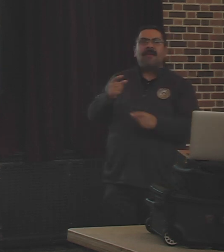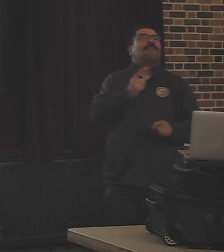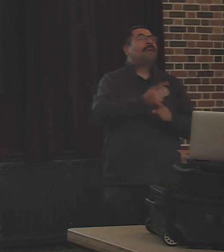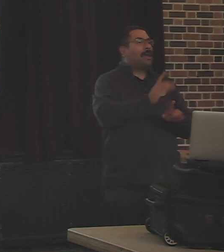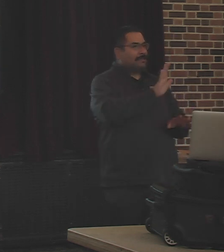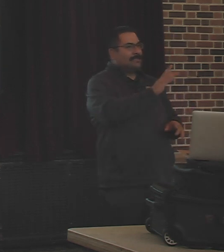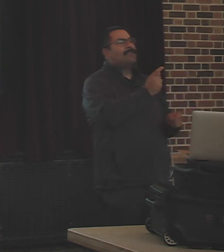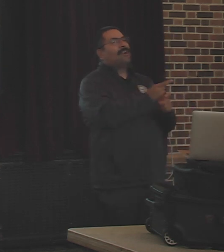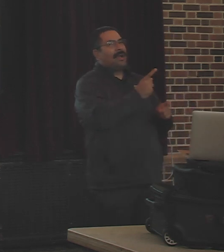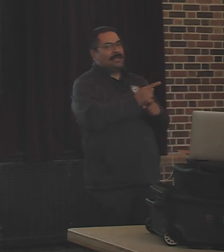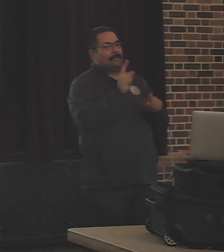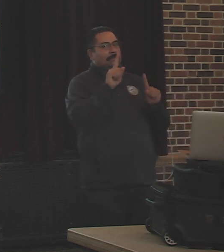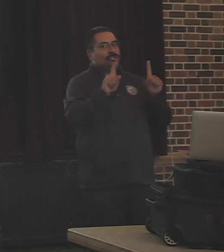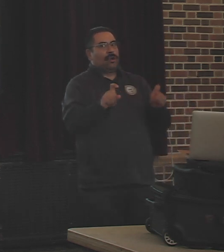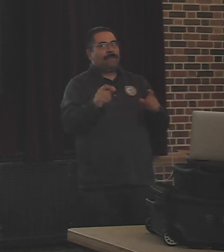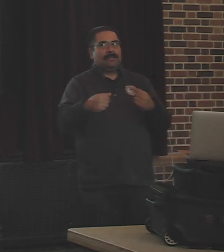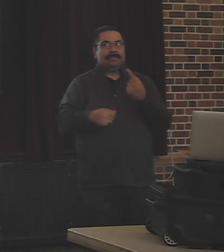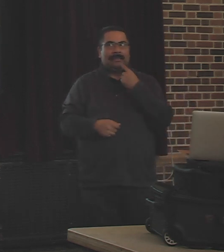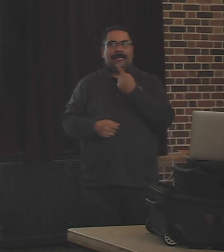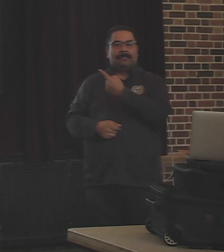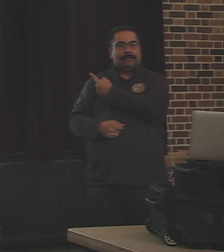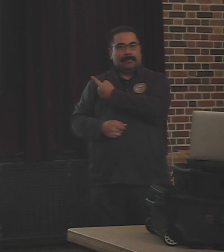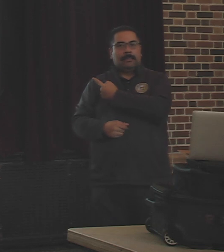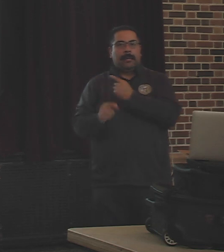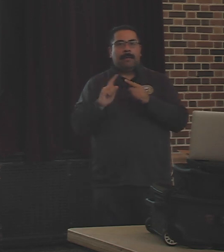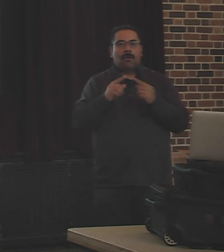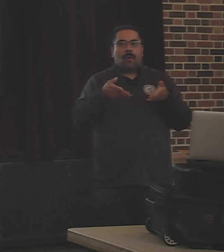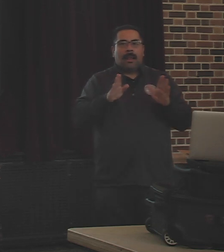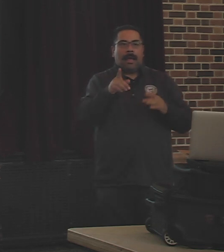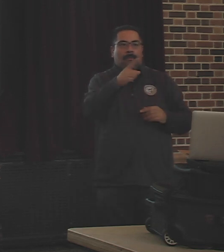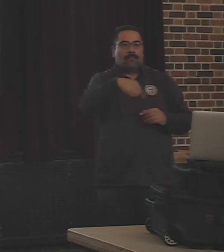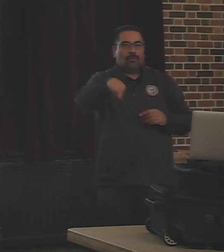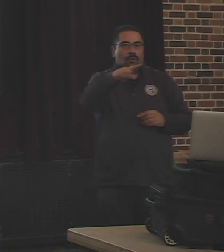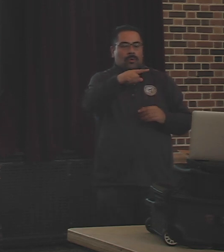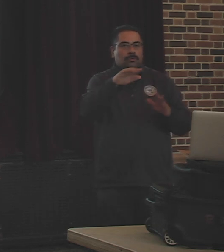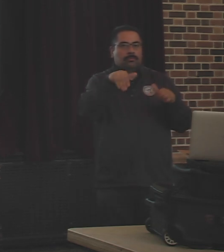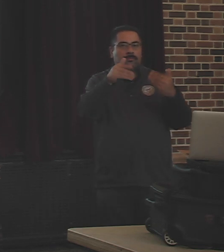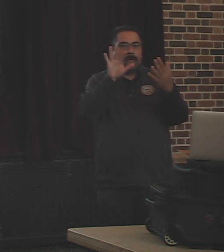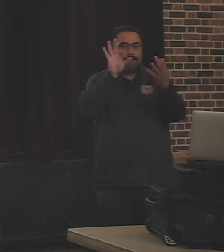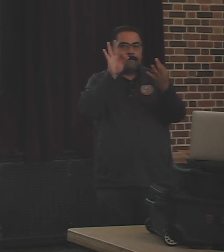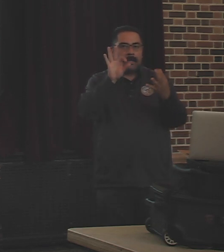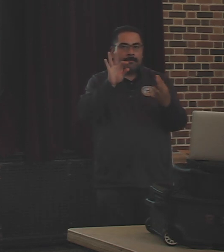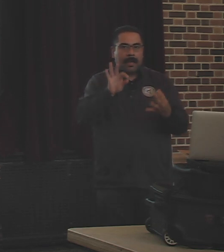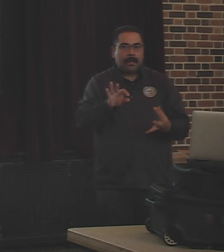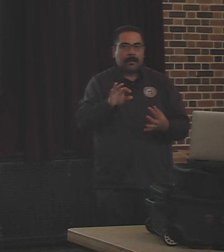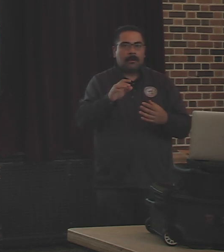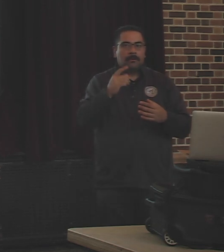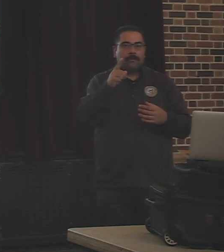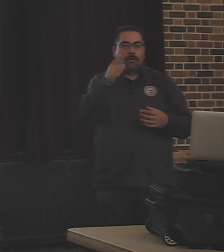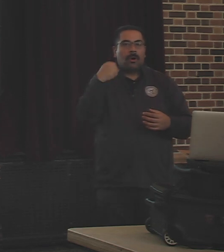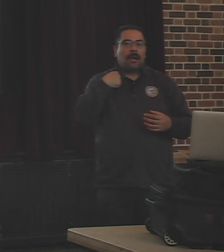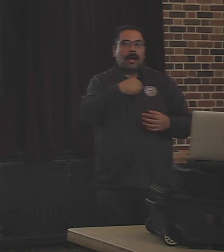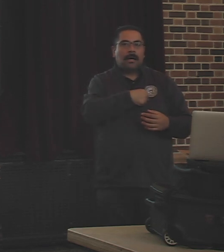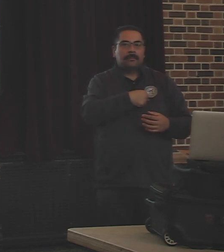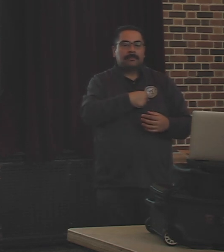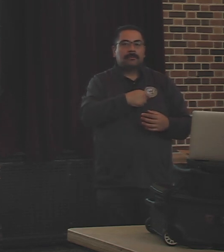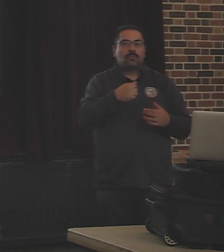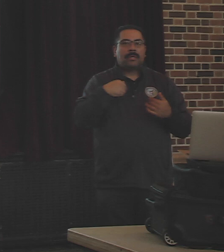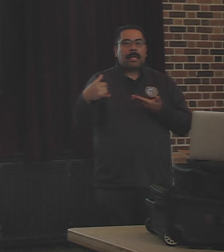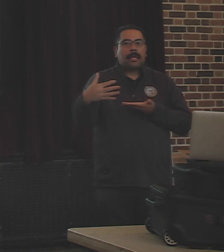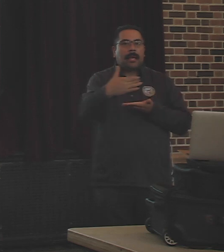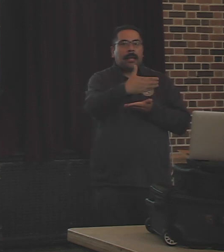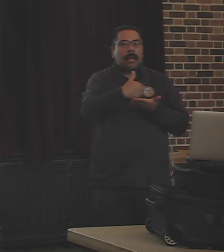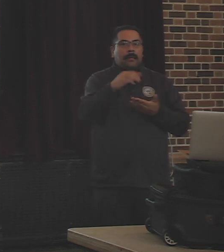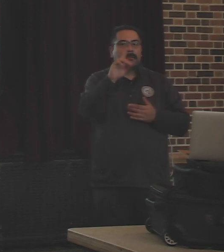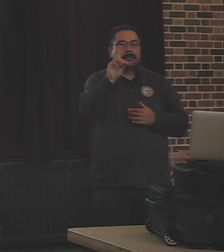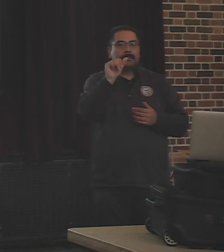Yeah, like it says. But it's going to allow you to provide feedback to us, and we can collect that